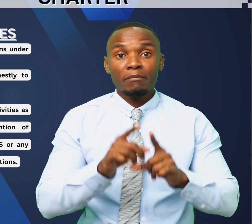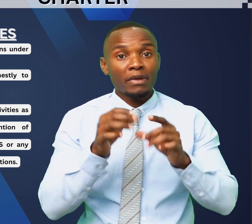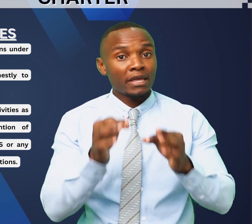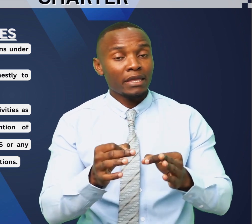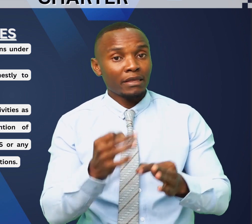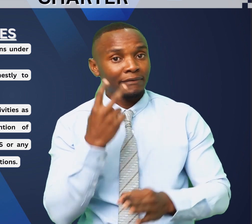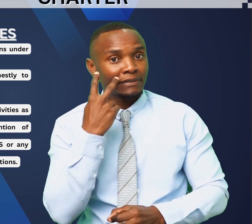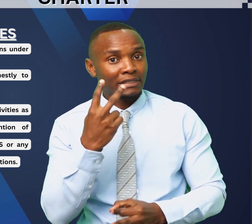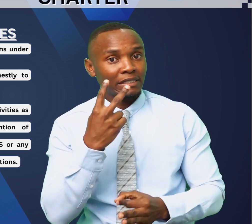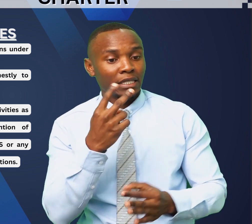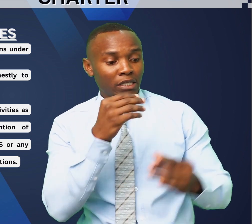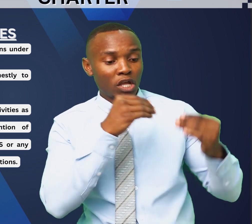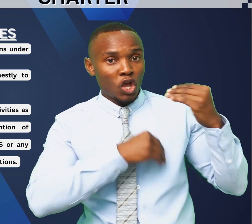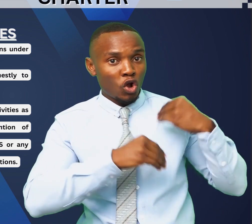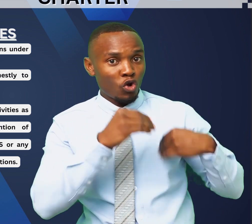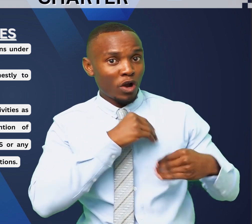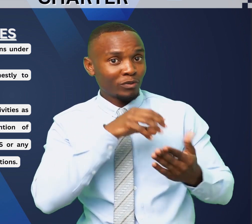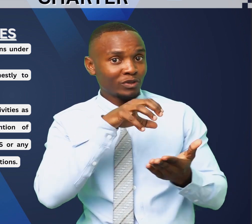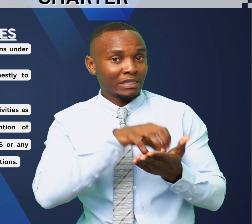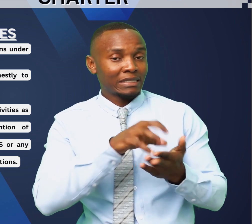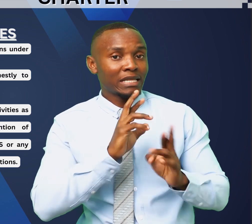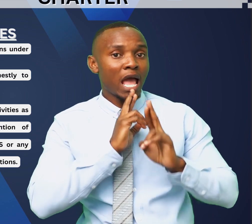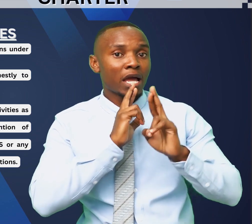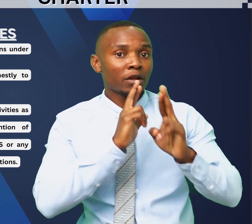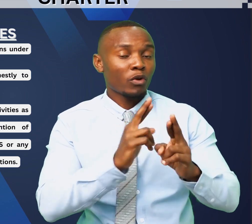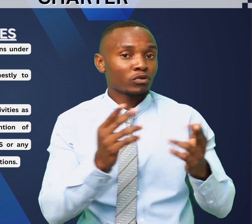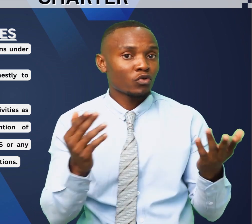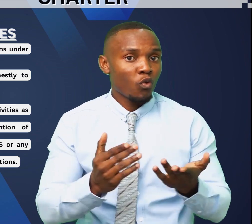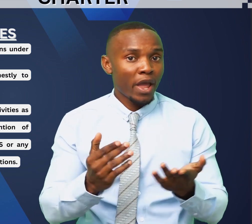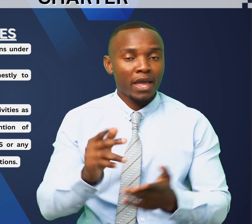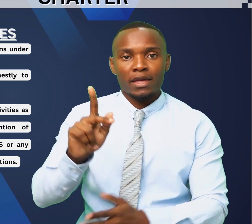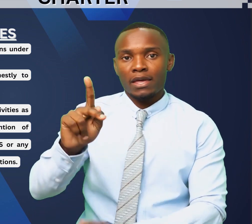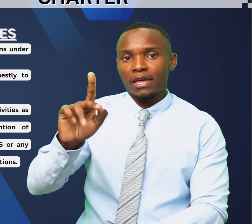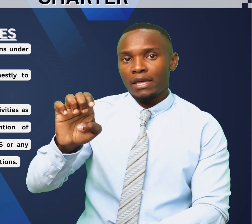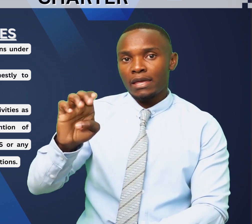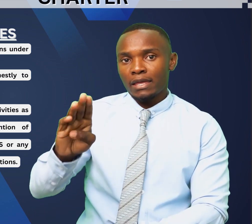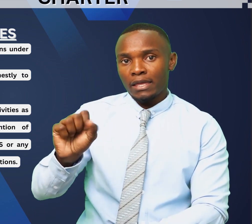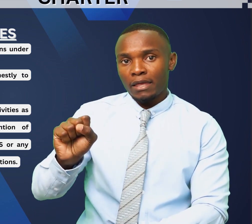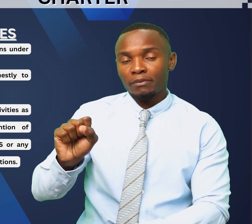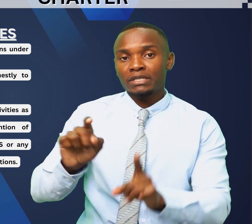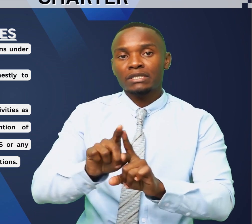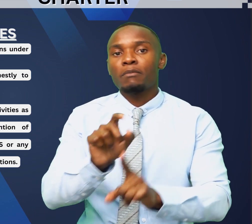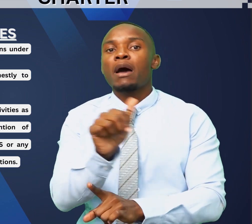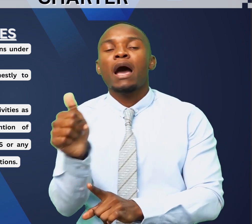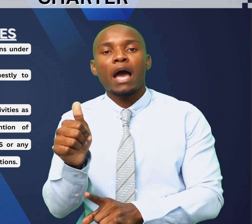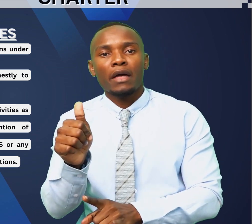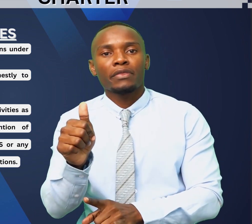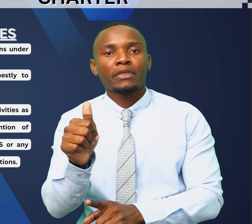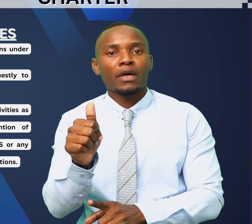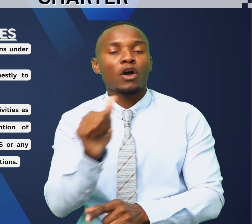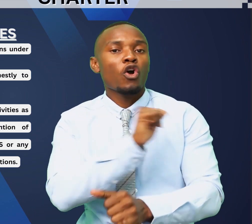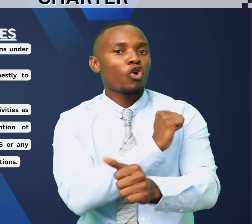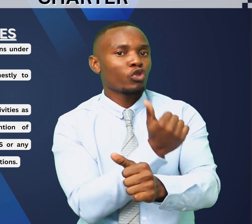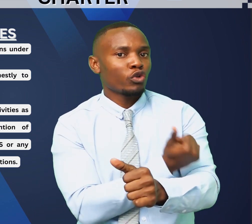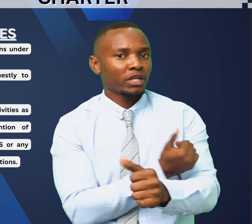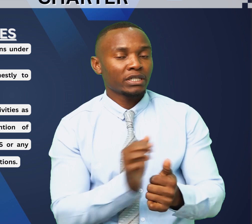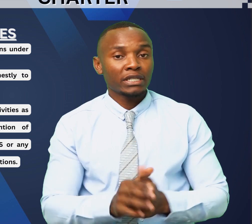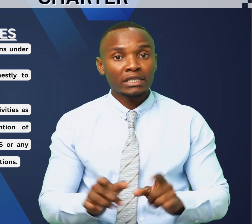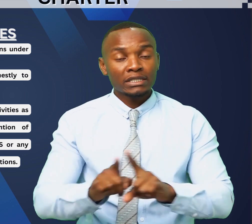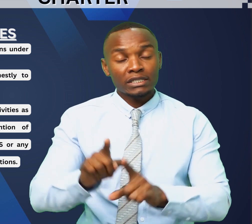Report any cases of corruption, malpractice to KEBS or any relevant authority. Be aware of the laws